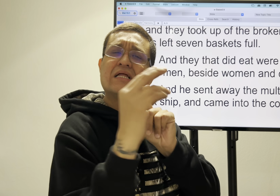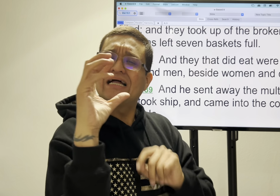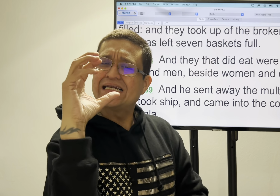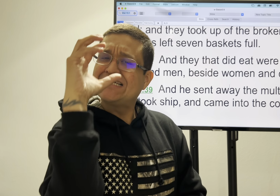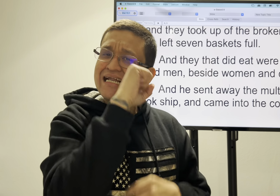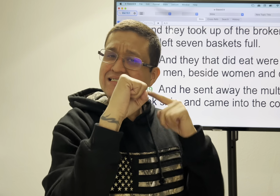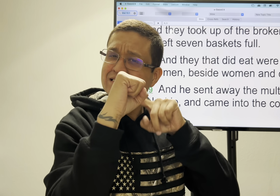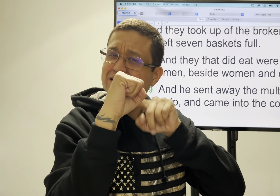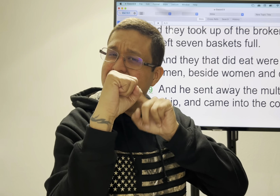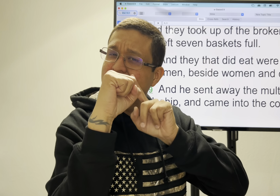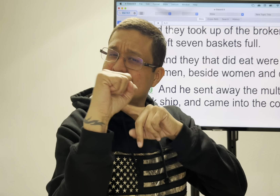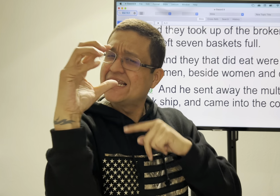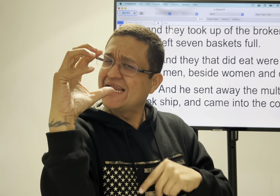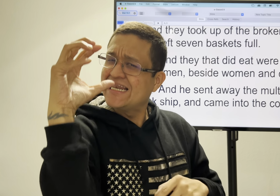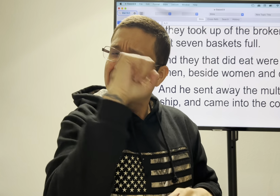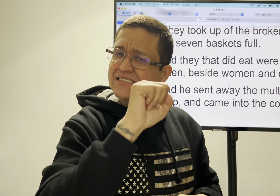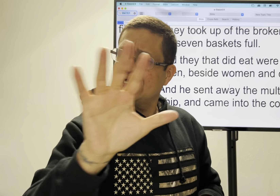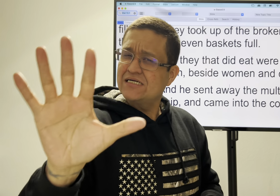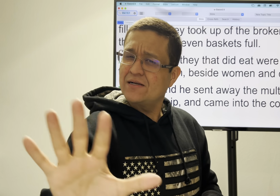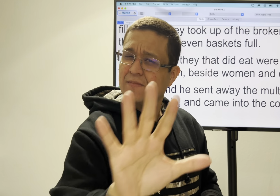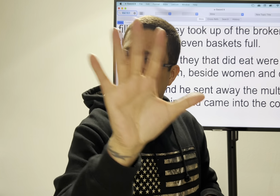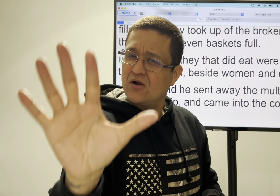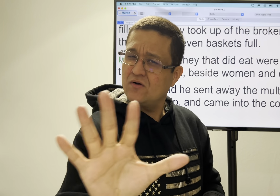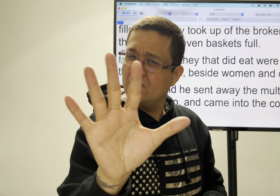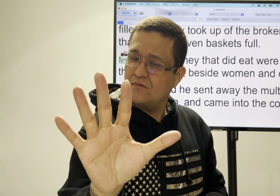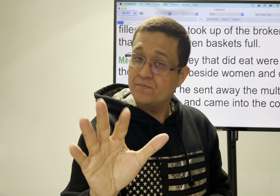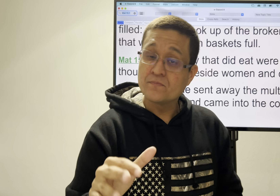and they don't have an exact number of women and children.